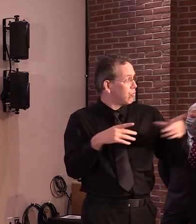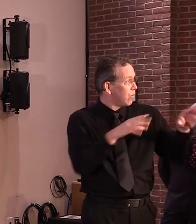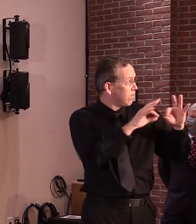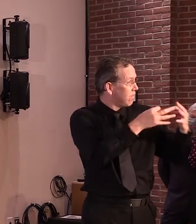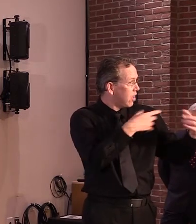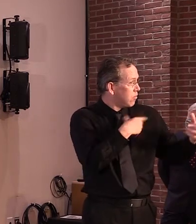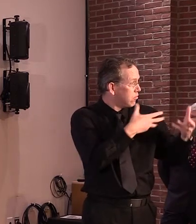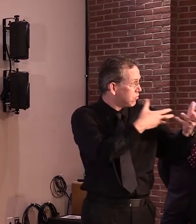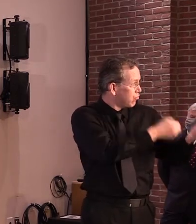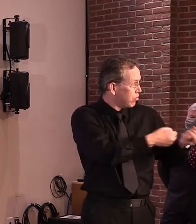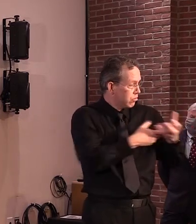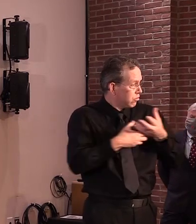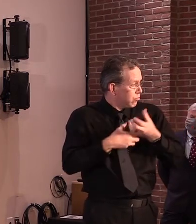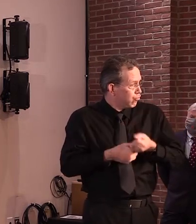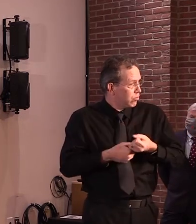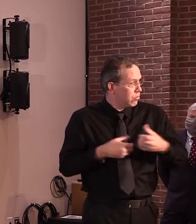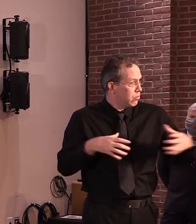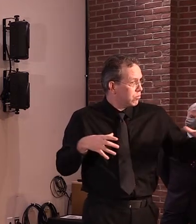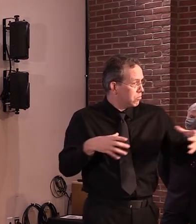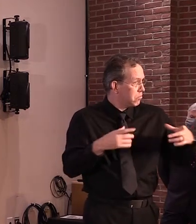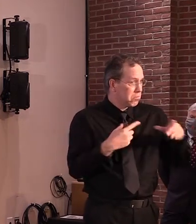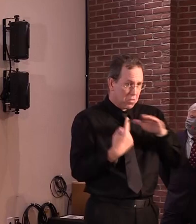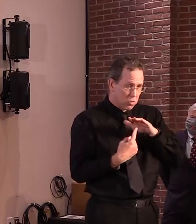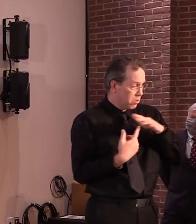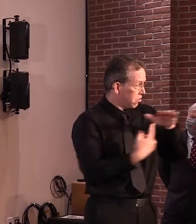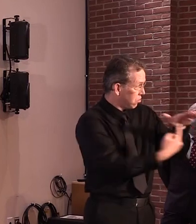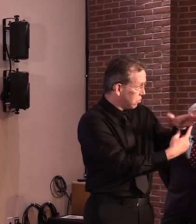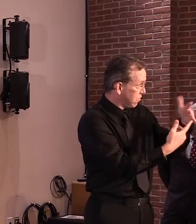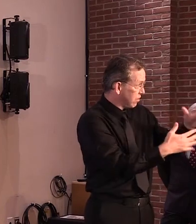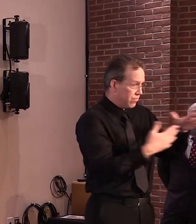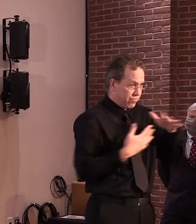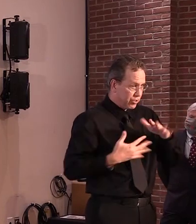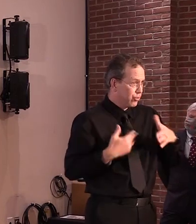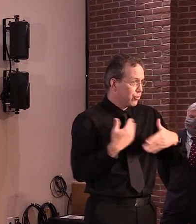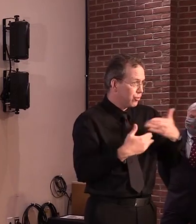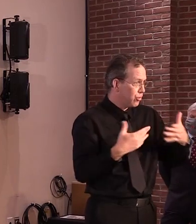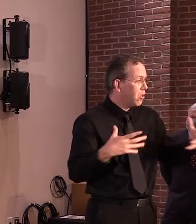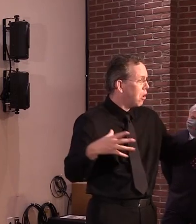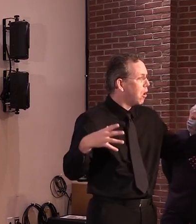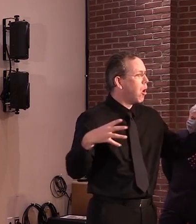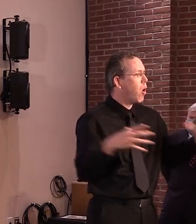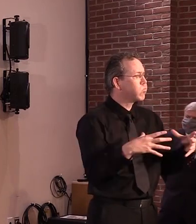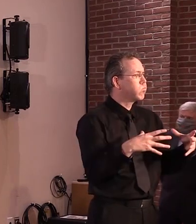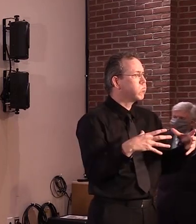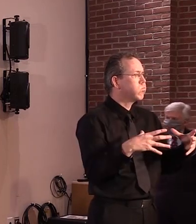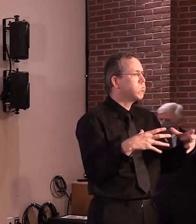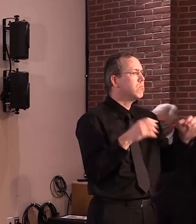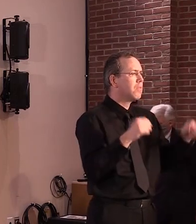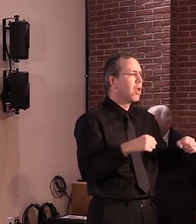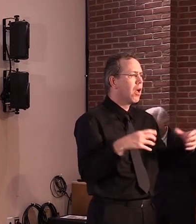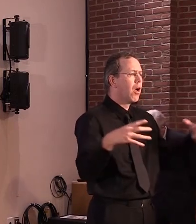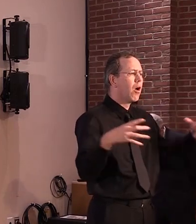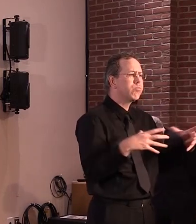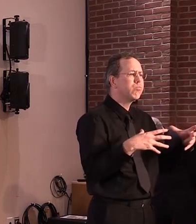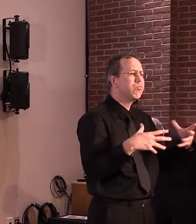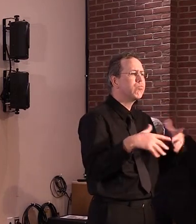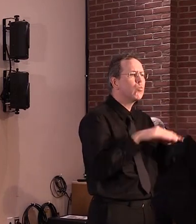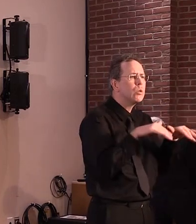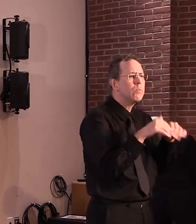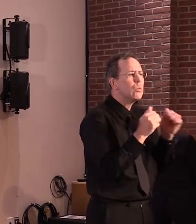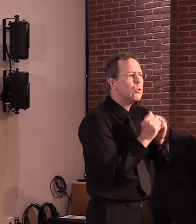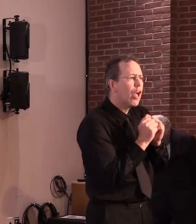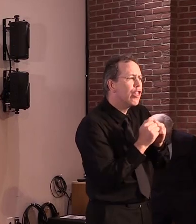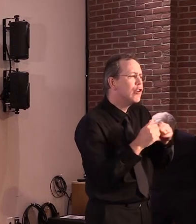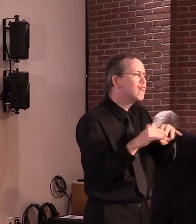size limitation. But certainly if someone had a private pool in their own home and had a